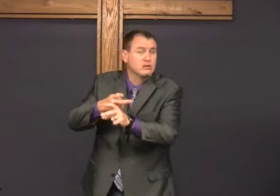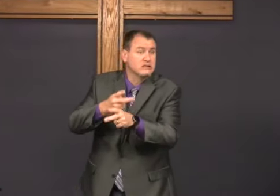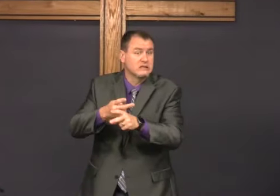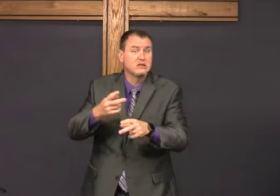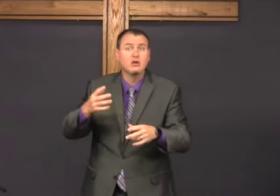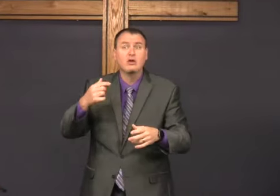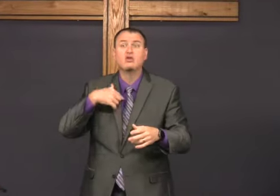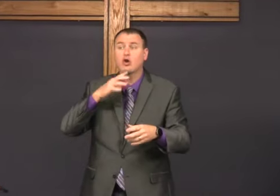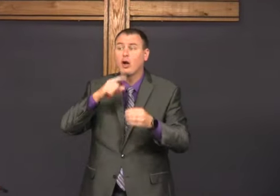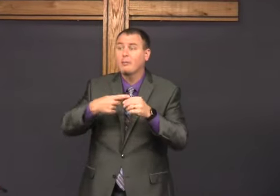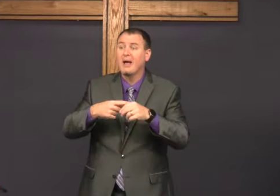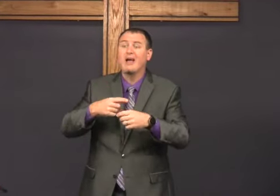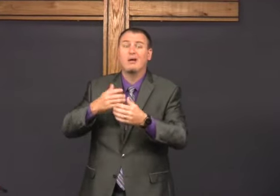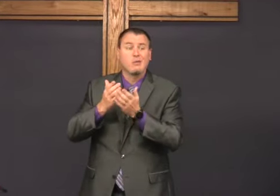It's talking about producing.